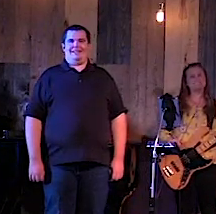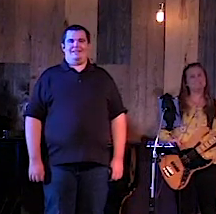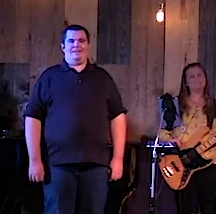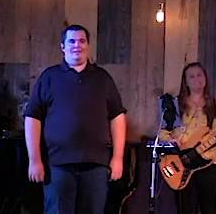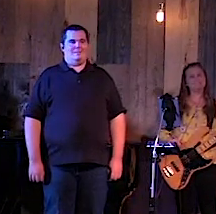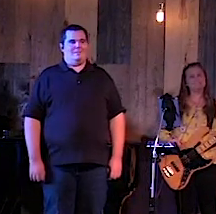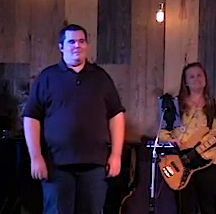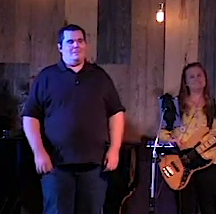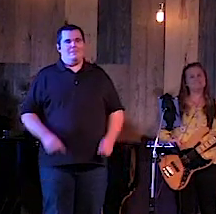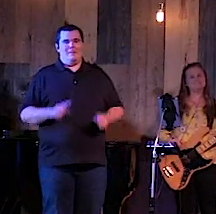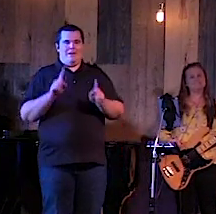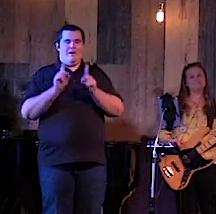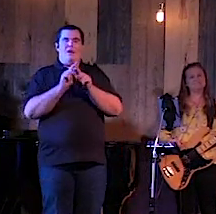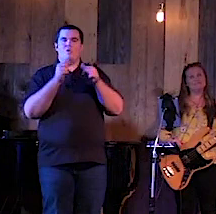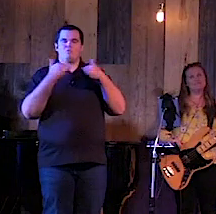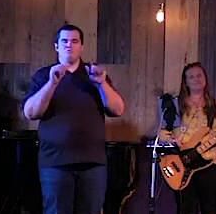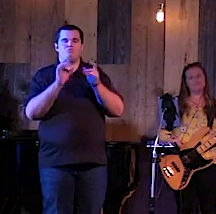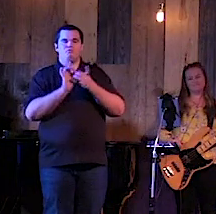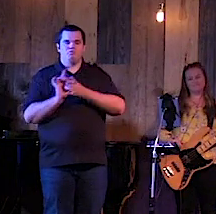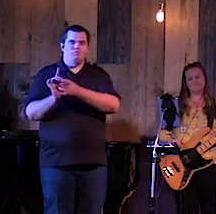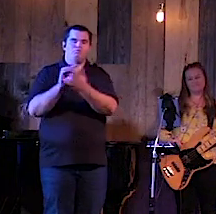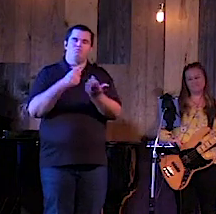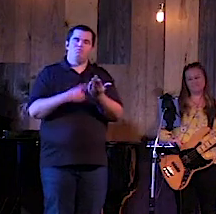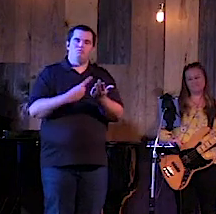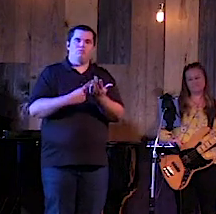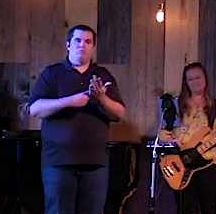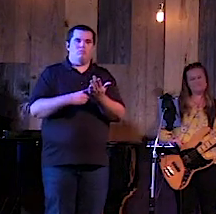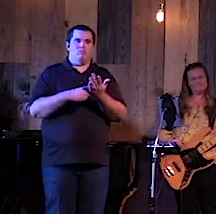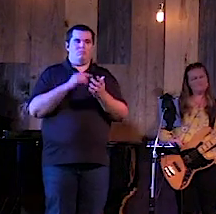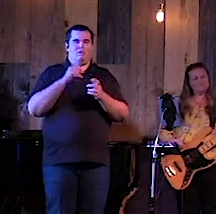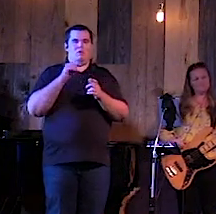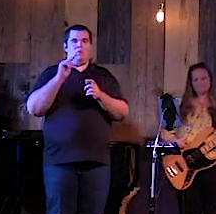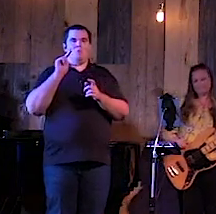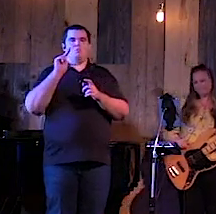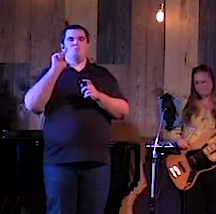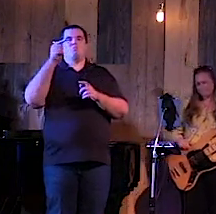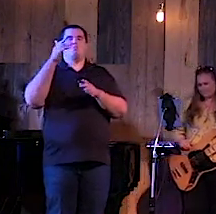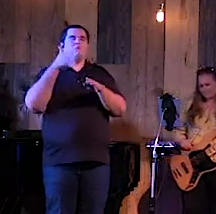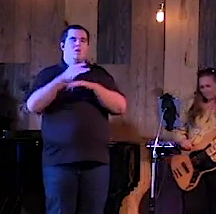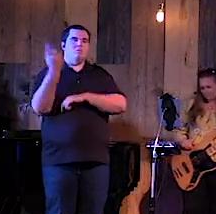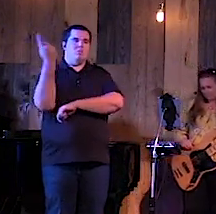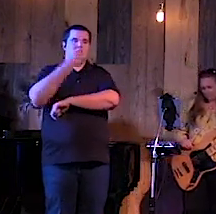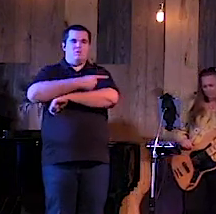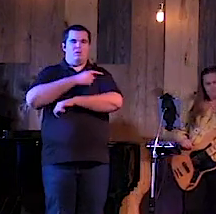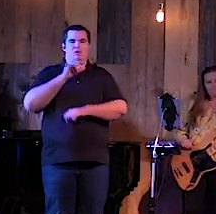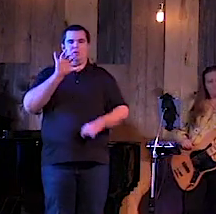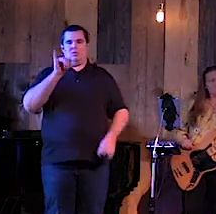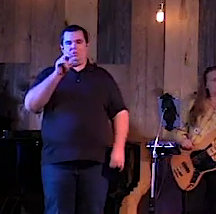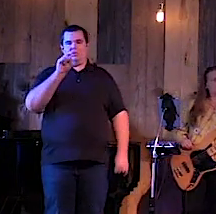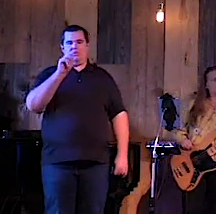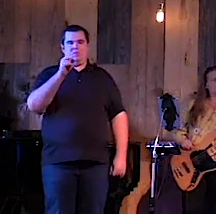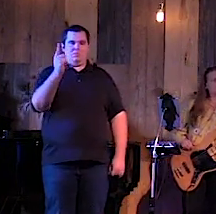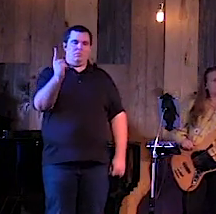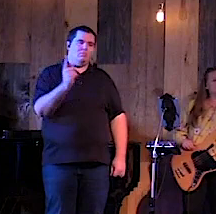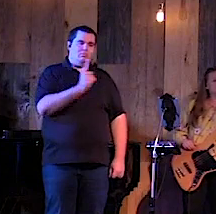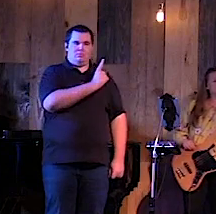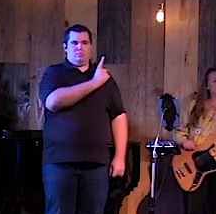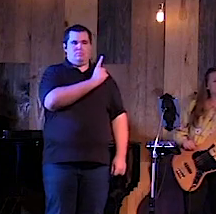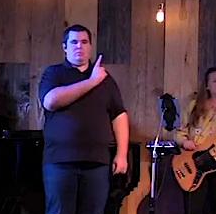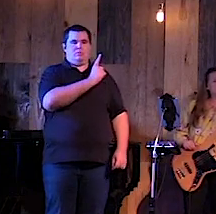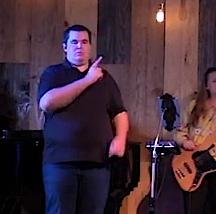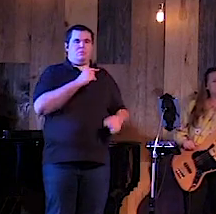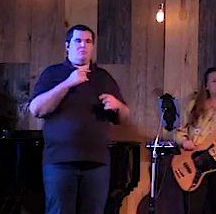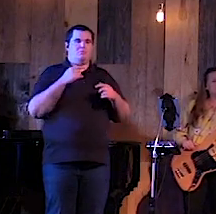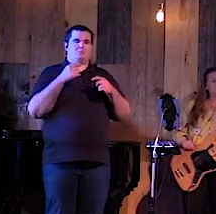Yeah. Well, hey, you know, as you guys continue to talk about that, I know you can talk about that the rest throughout your day. But hey, Pastor Justin, I wonder if you come right now and